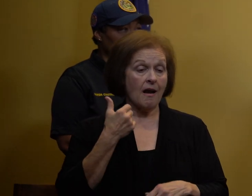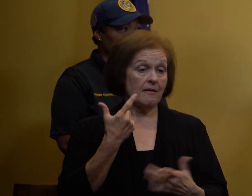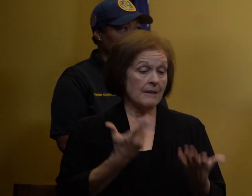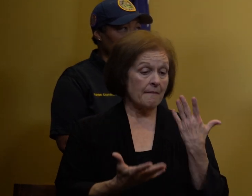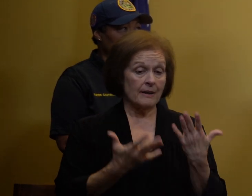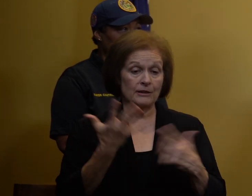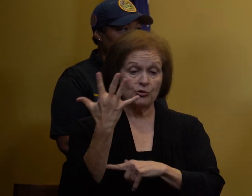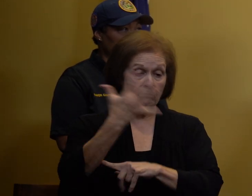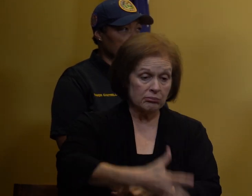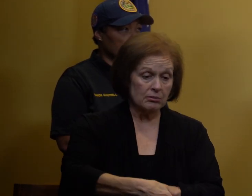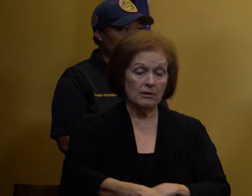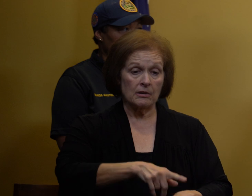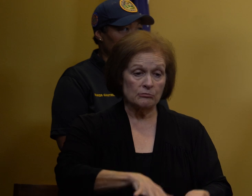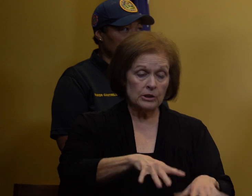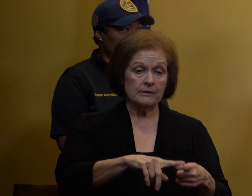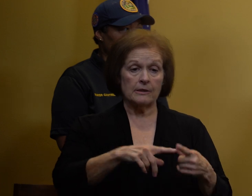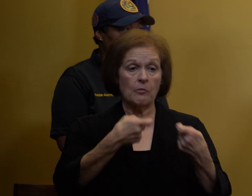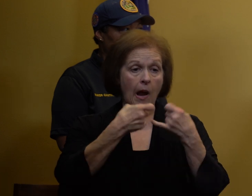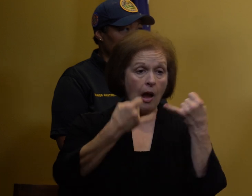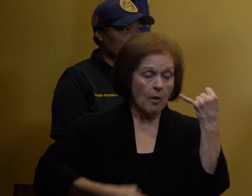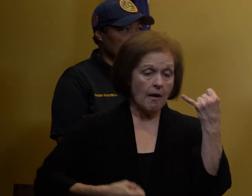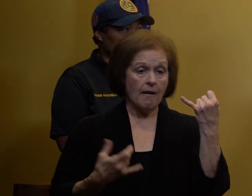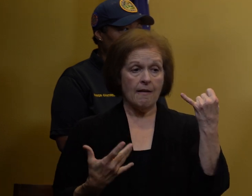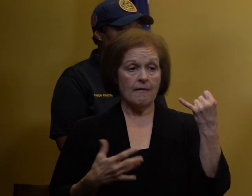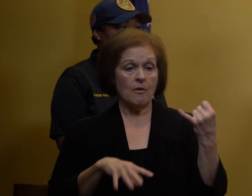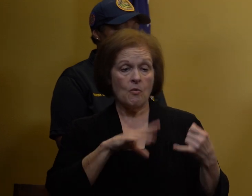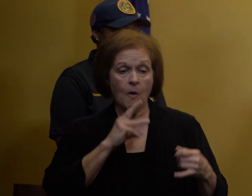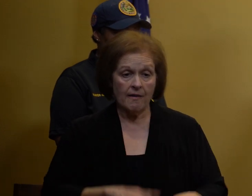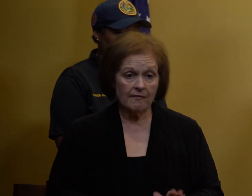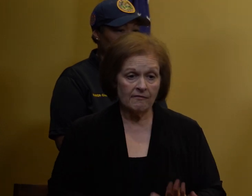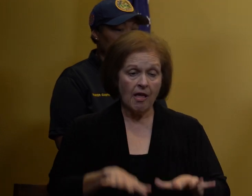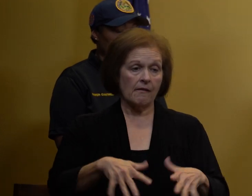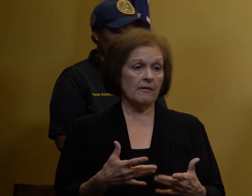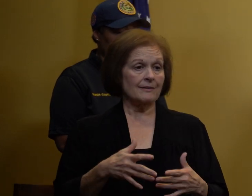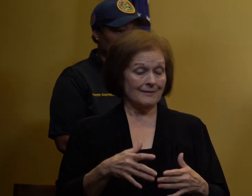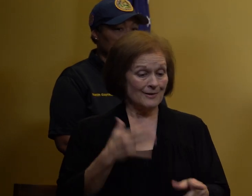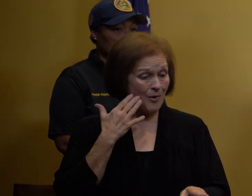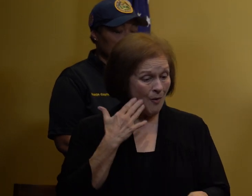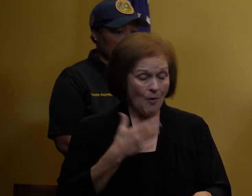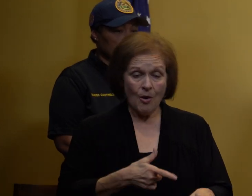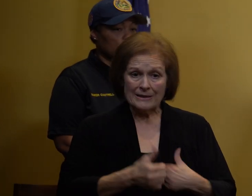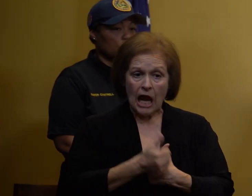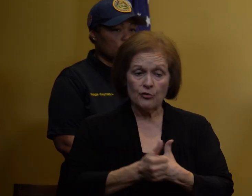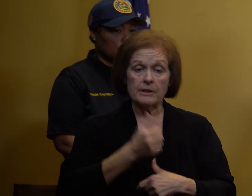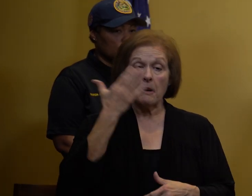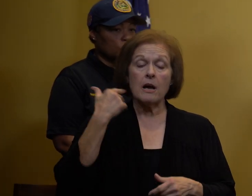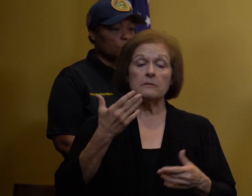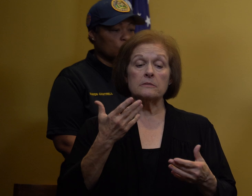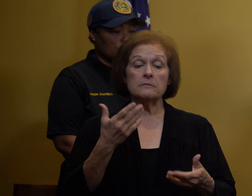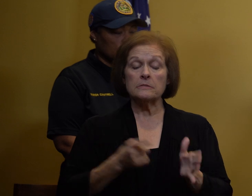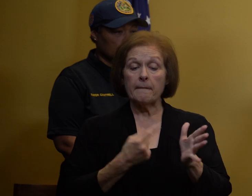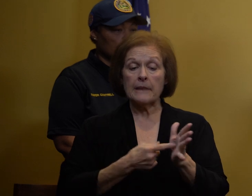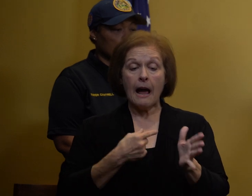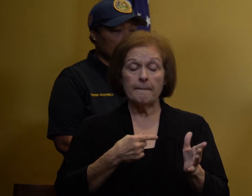roads, flooded streets, right? Walking around in floodwaters is dangerous. Holes, manhole covers can come off,